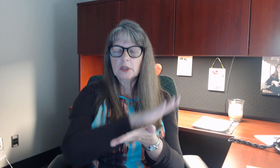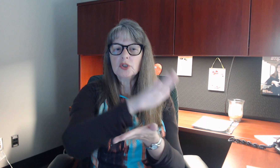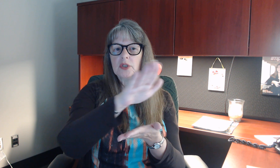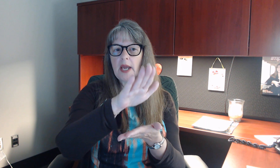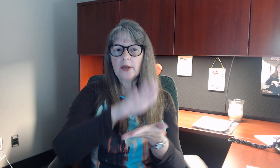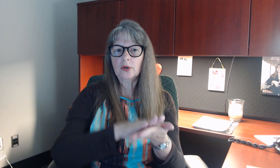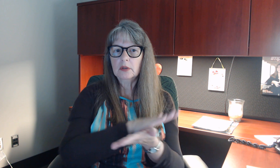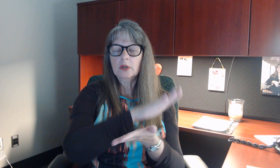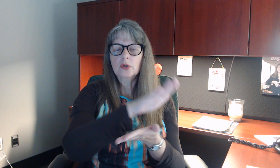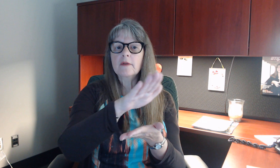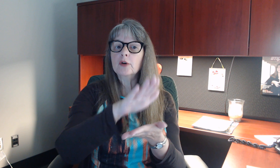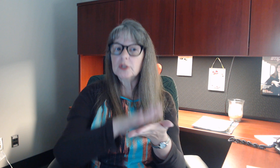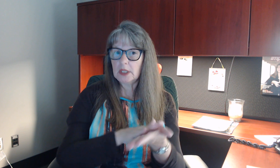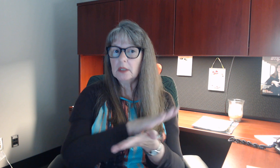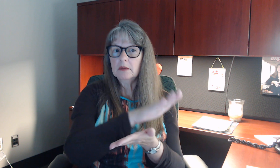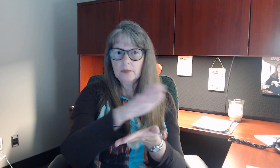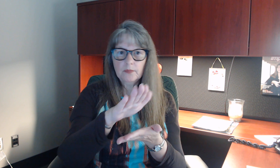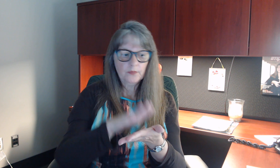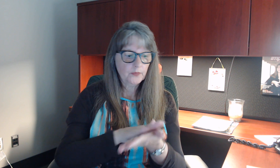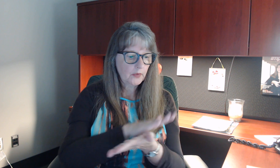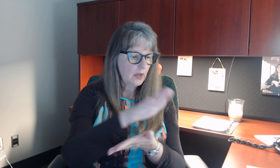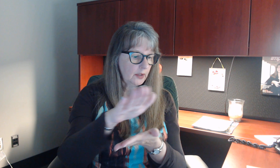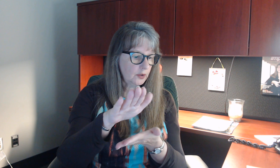just higher. University. College.